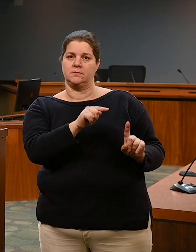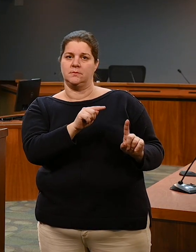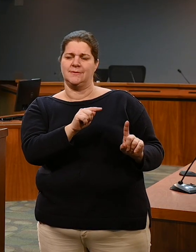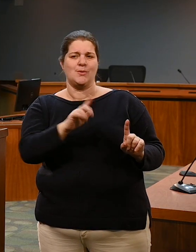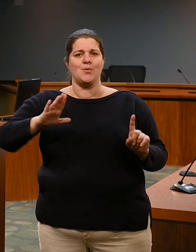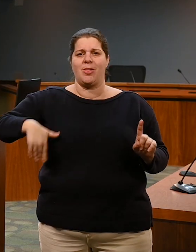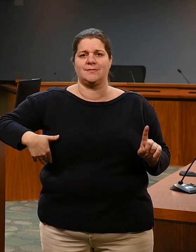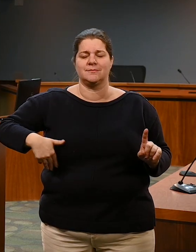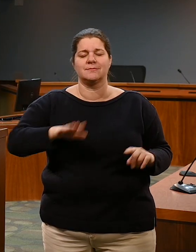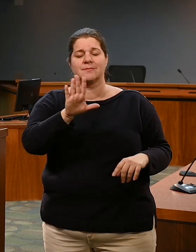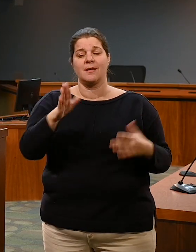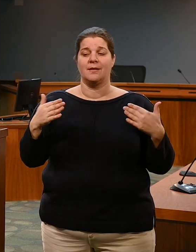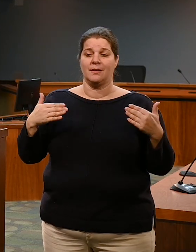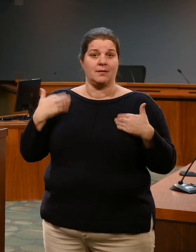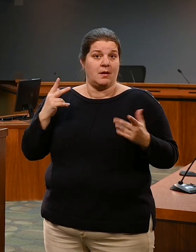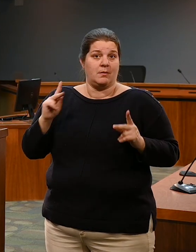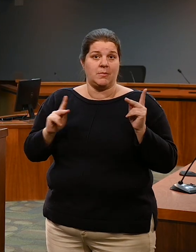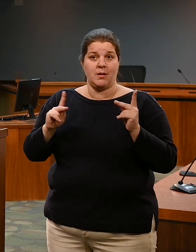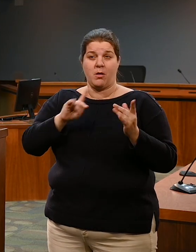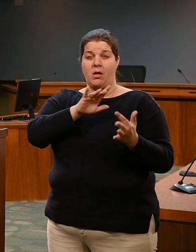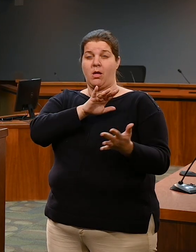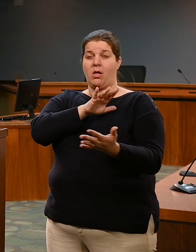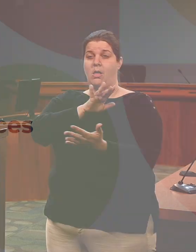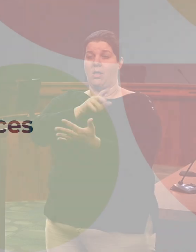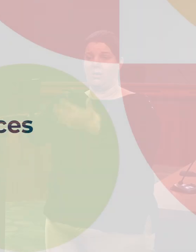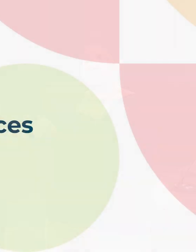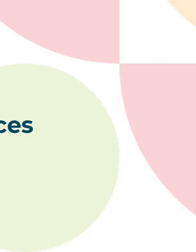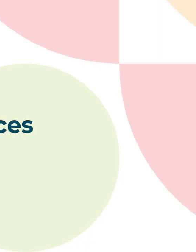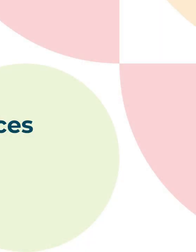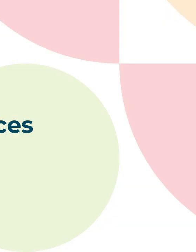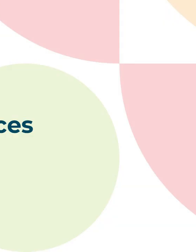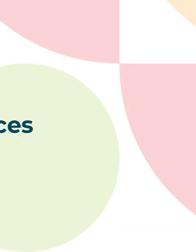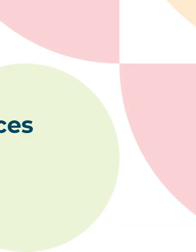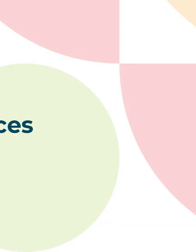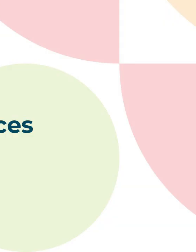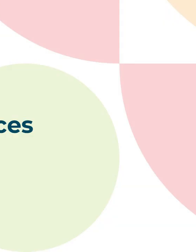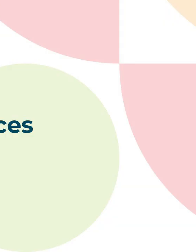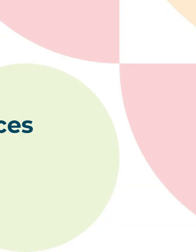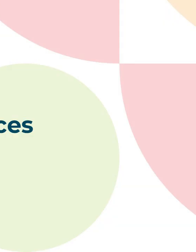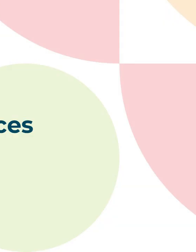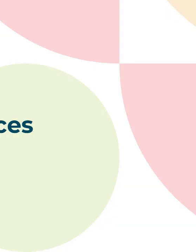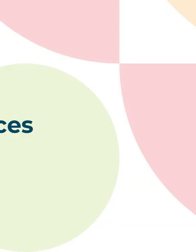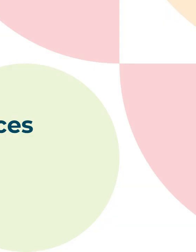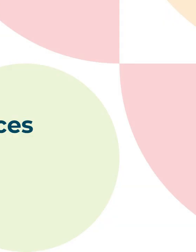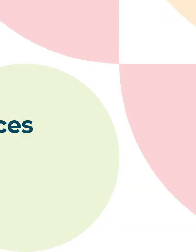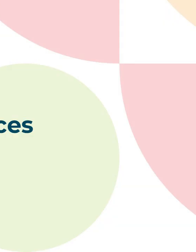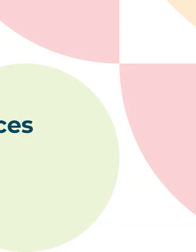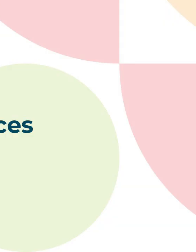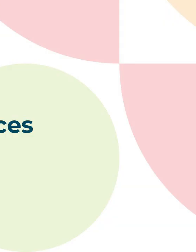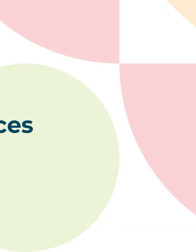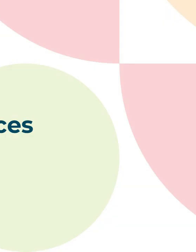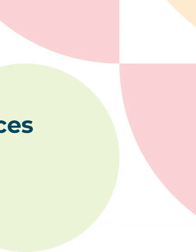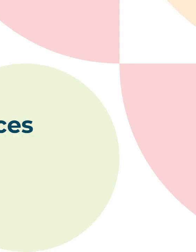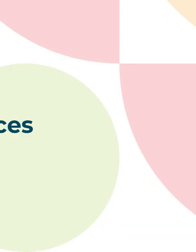When one of our young people reaches the justice system, it is often the result of unmet needs, unhealed trauma,